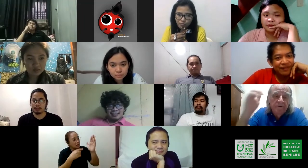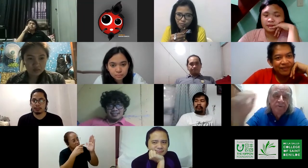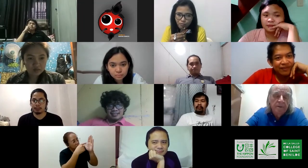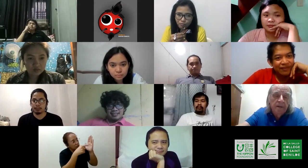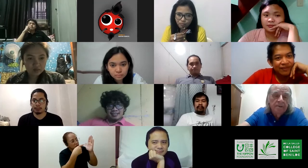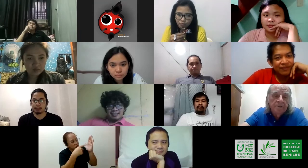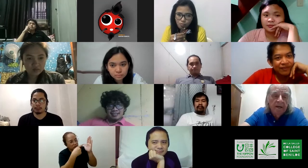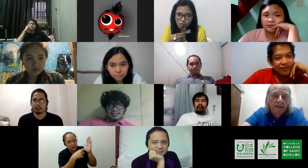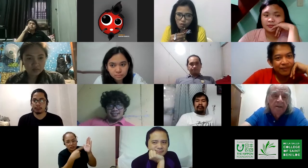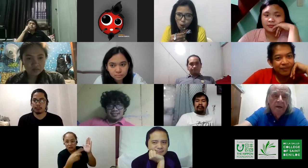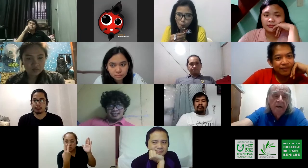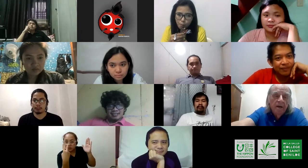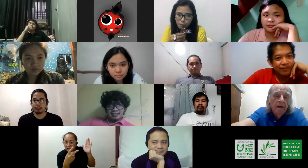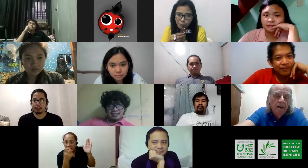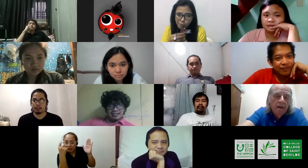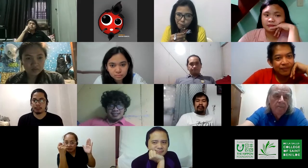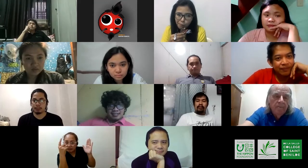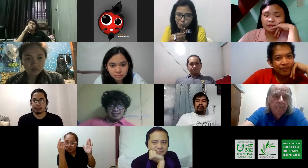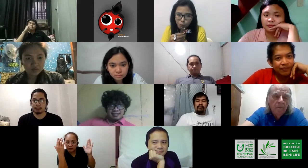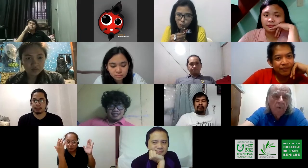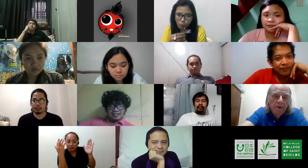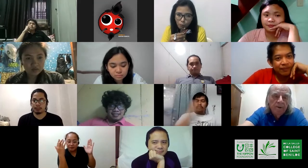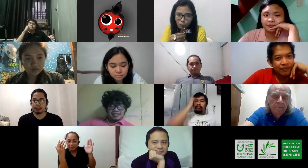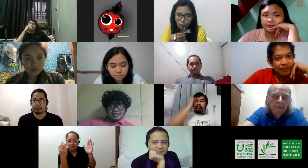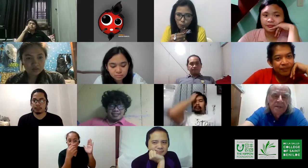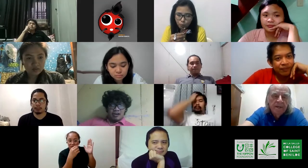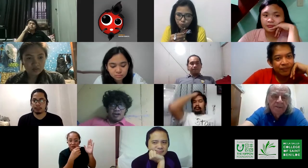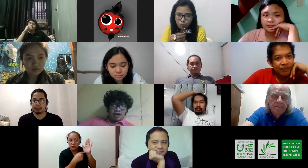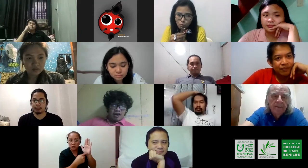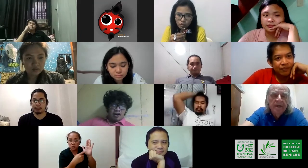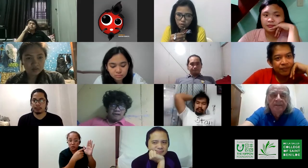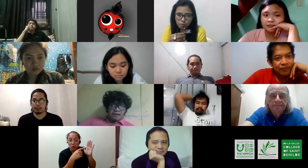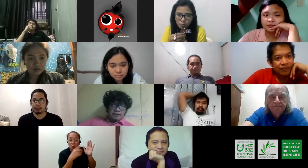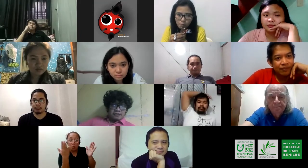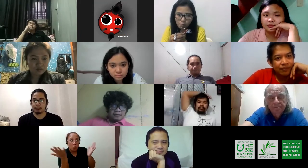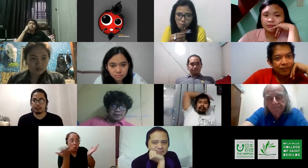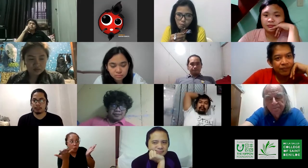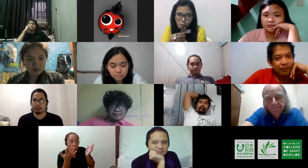eventually understand where mistakes may be.